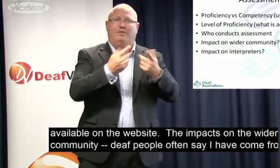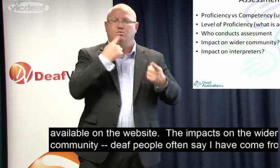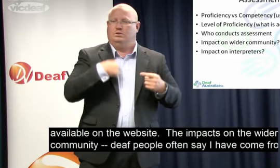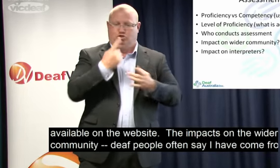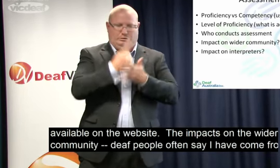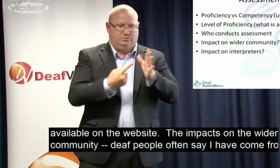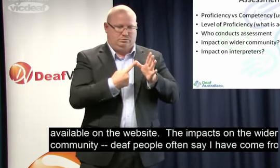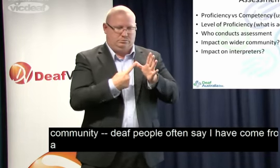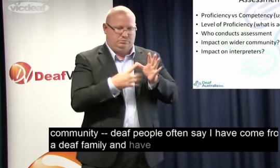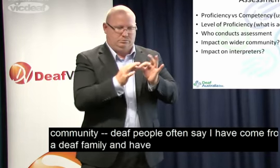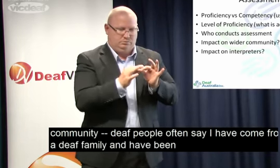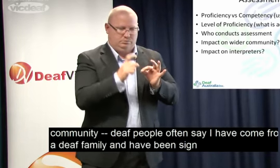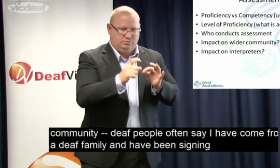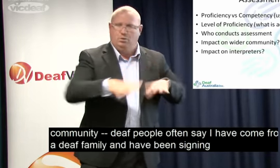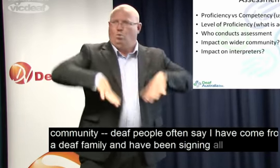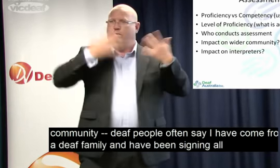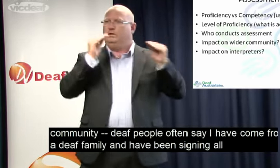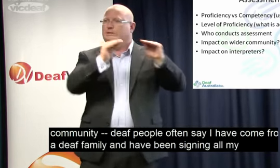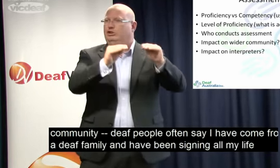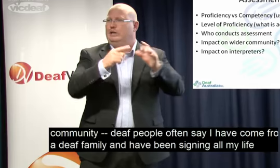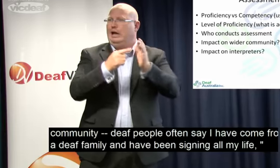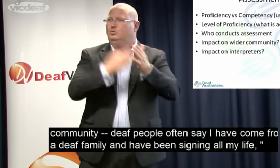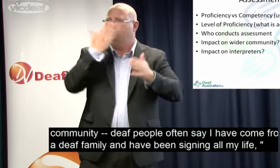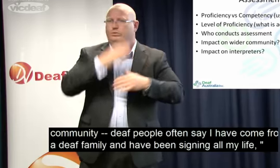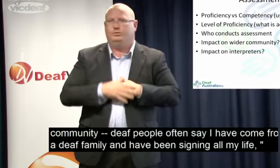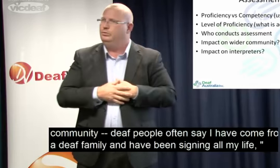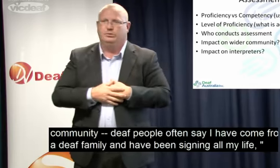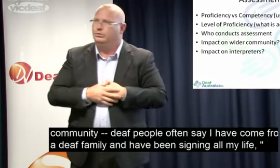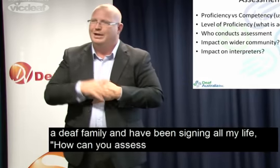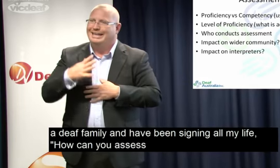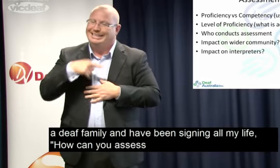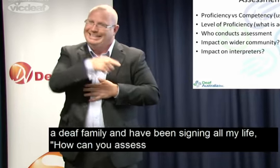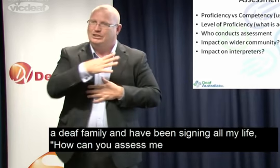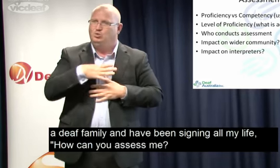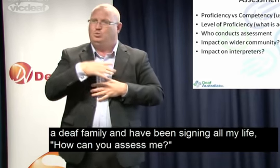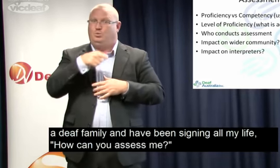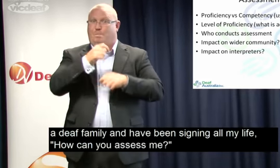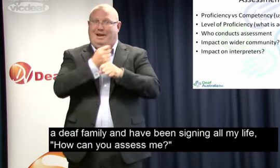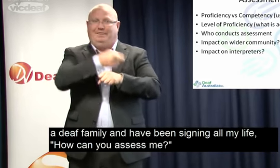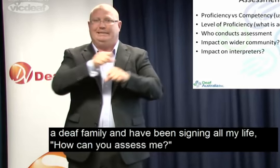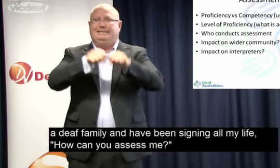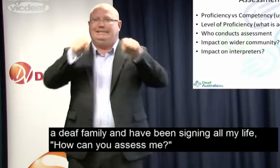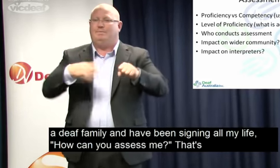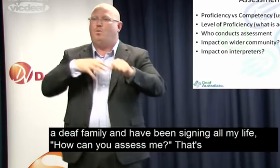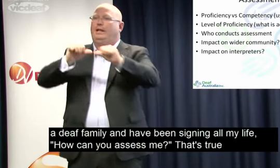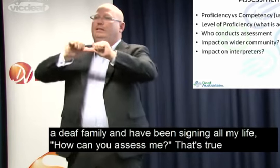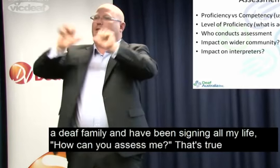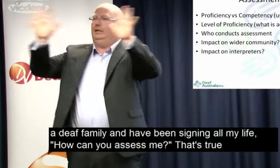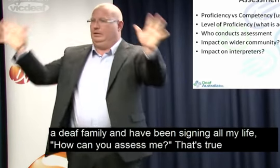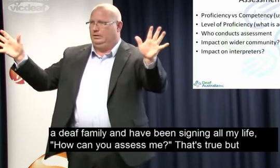but there's also many others out there who perhaps were taught the language at school who are not so